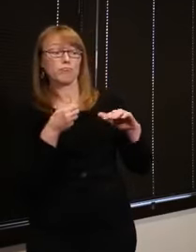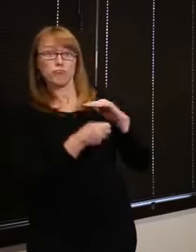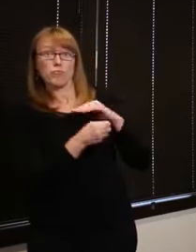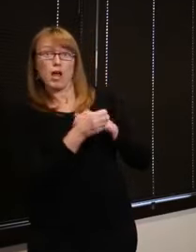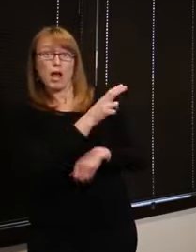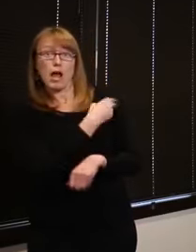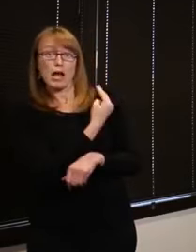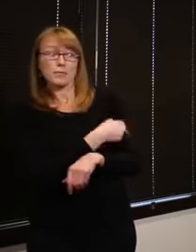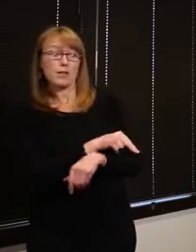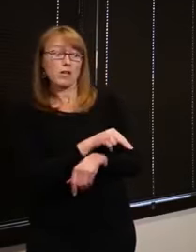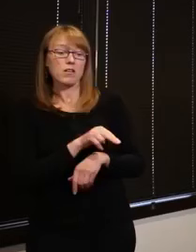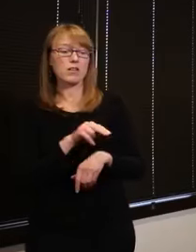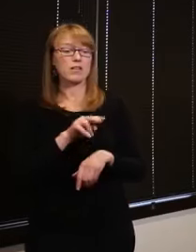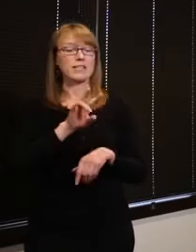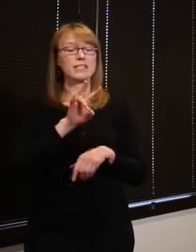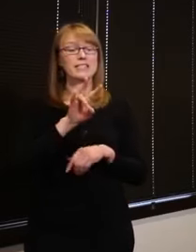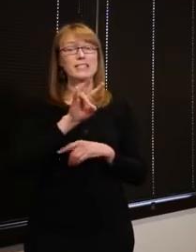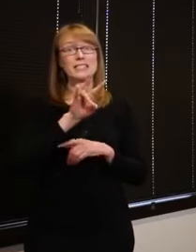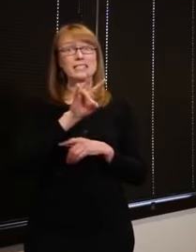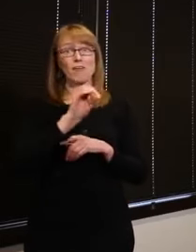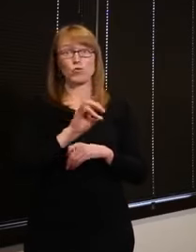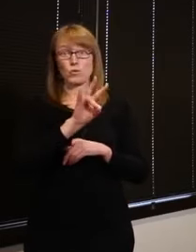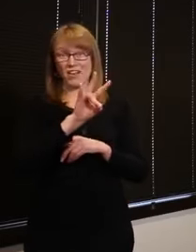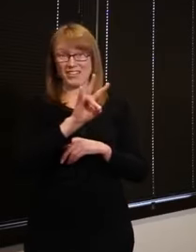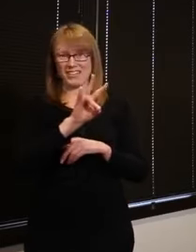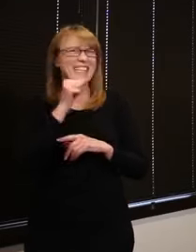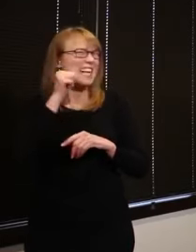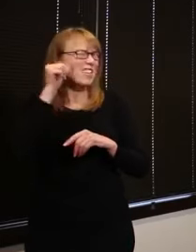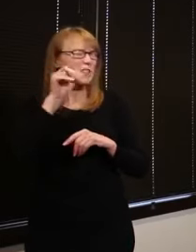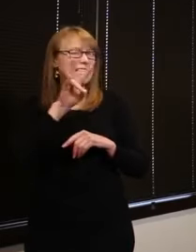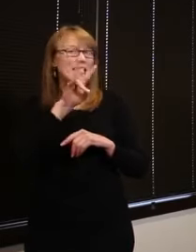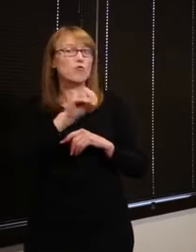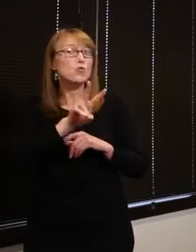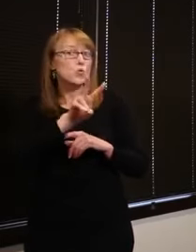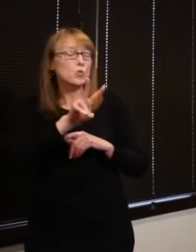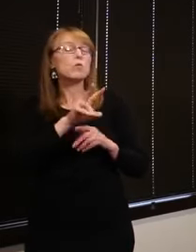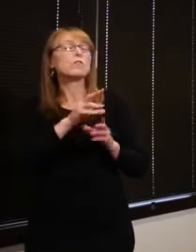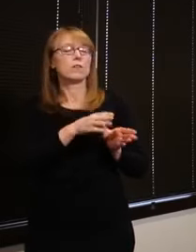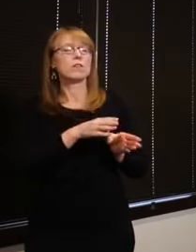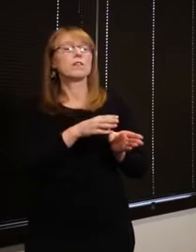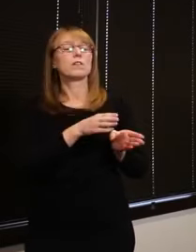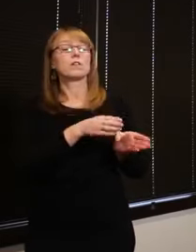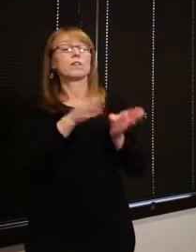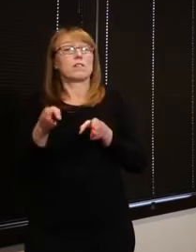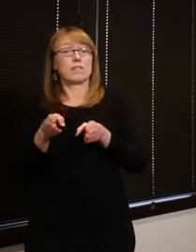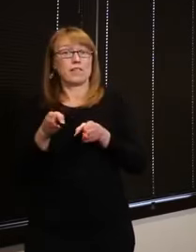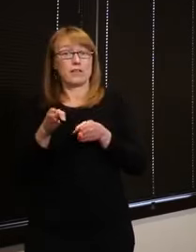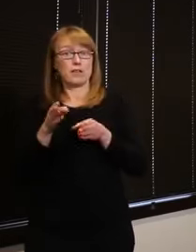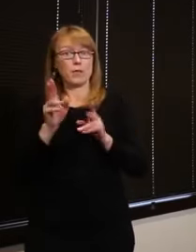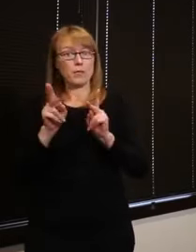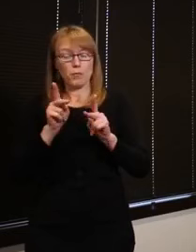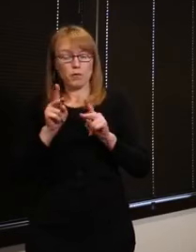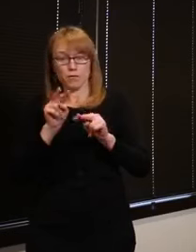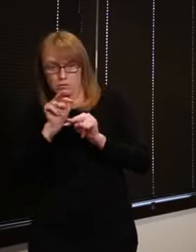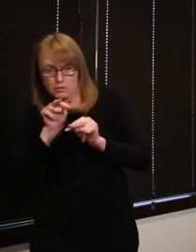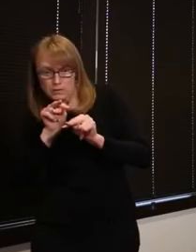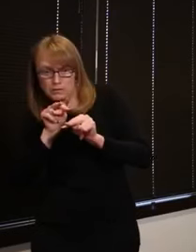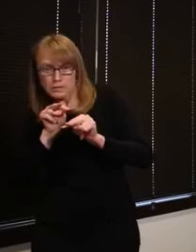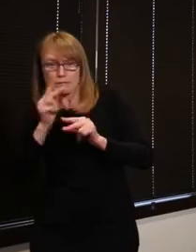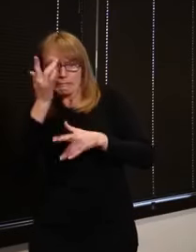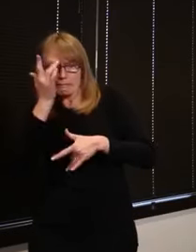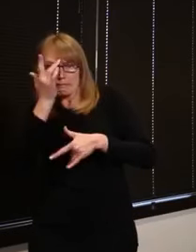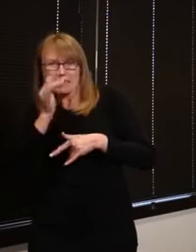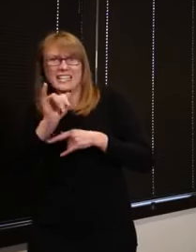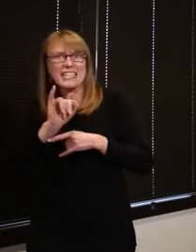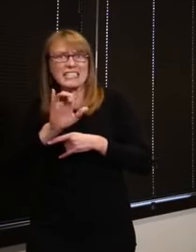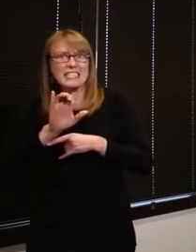up from 702 yesterday. We have 175 ICU patients, which is down slightly